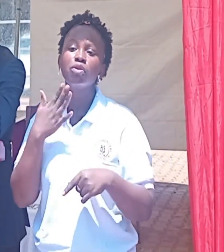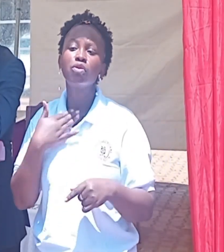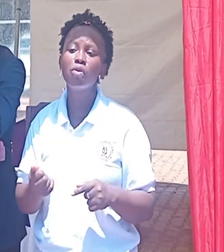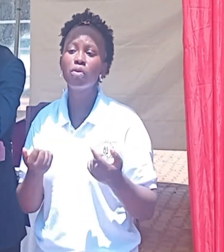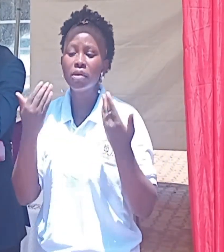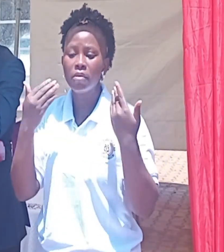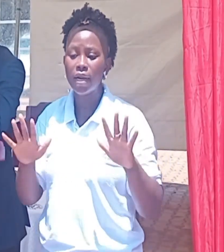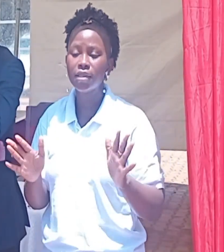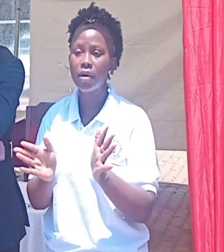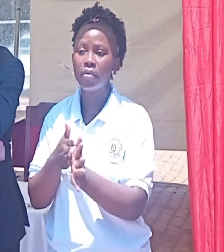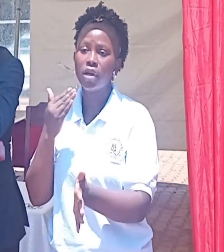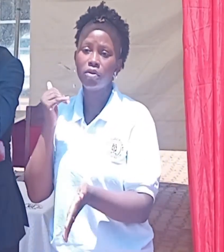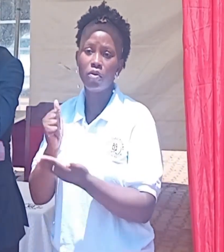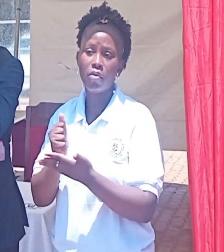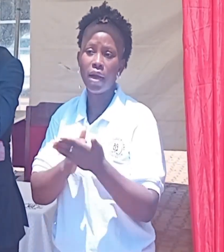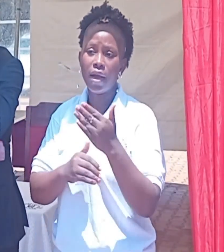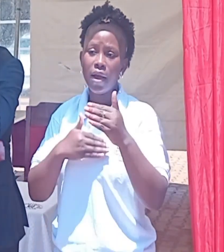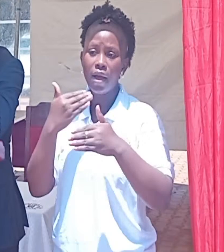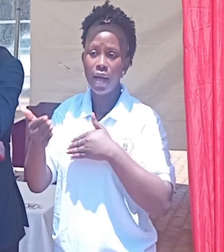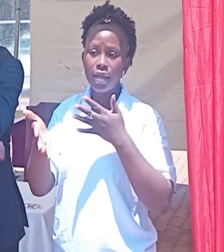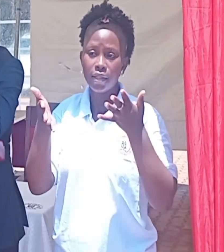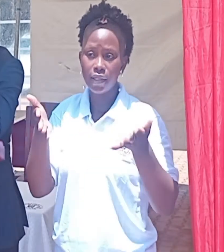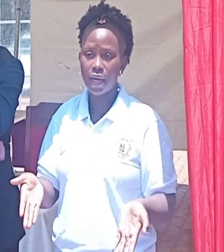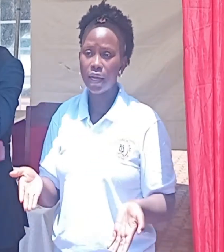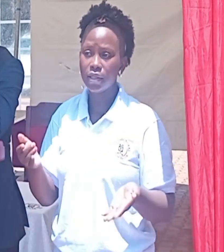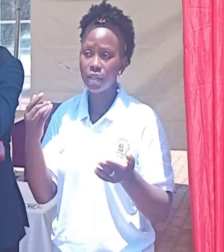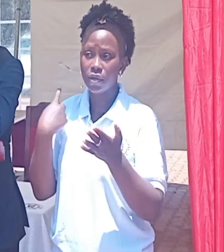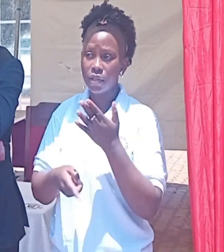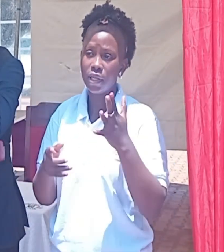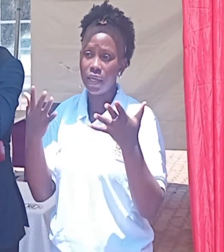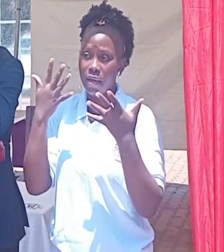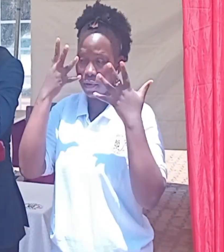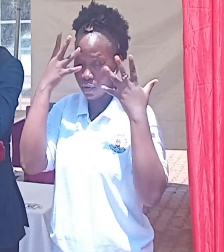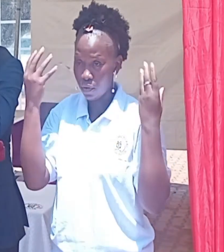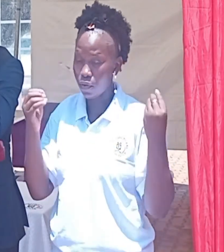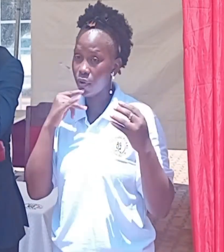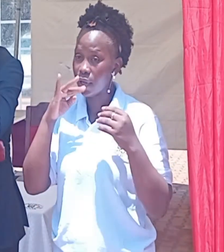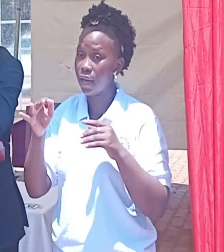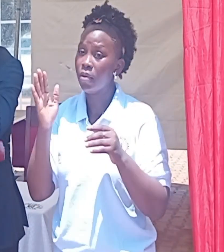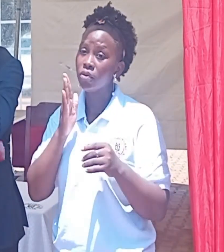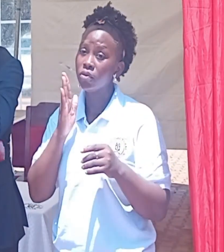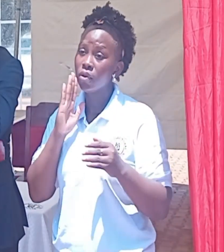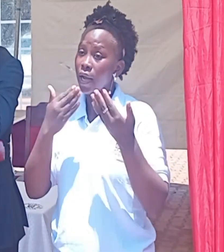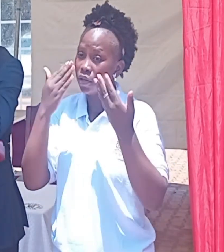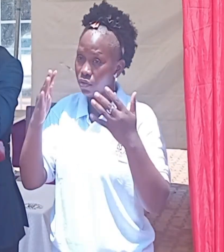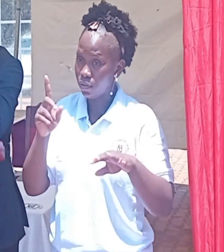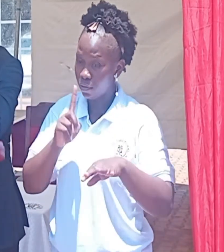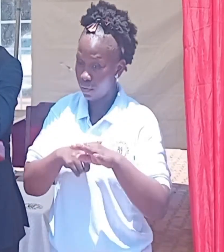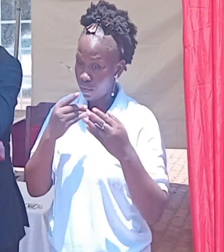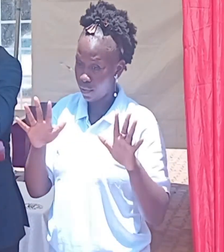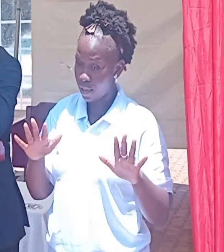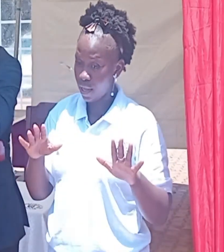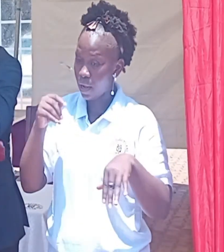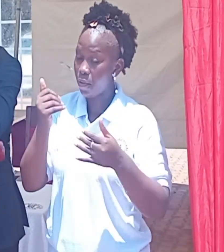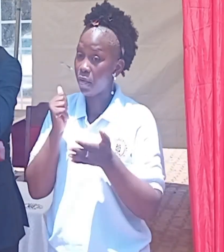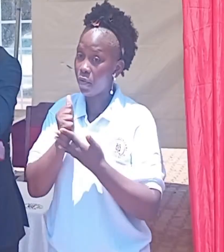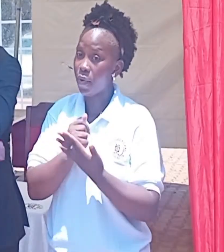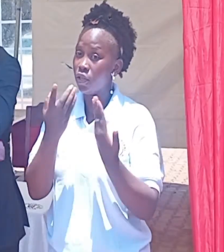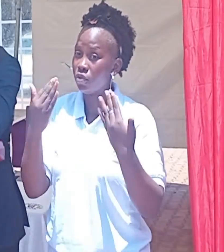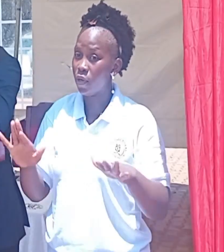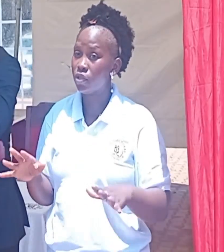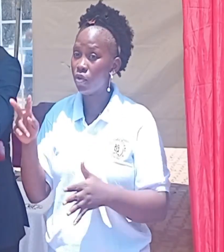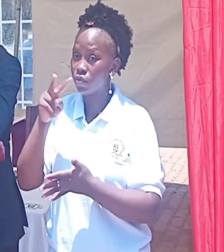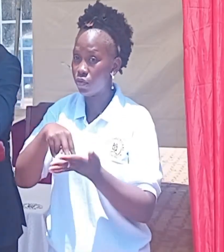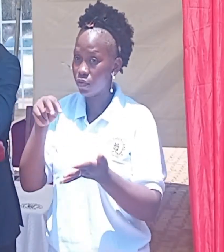bwangu, kubanga ekidirira kati kyenyerabidde okwogera mu Luzungu nga tumaze engeri gye tumaze kati